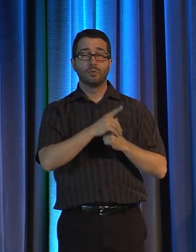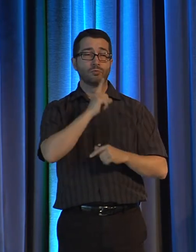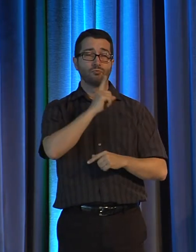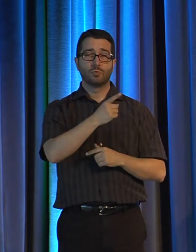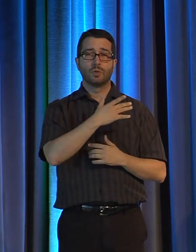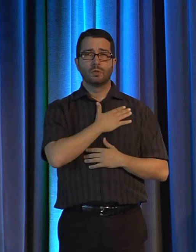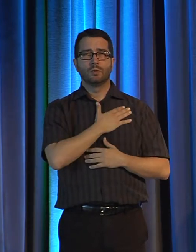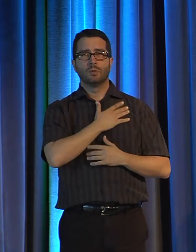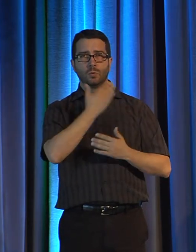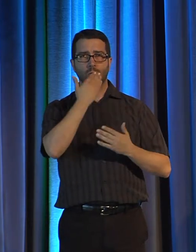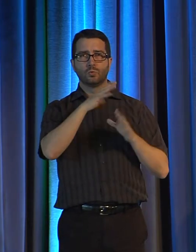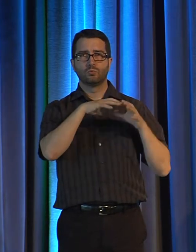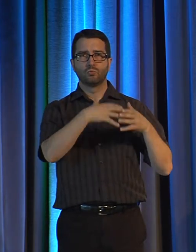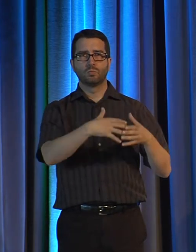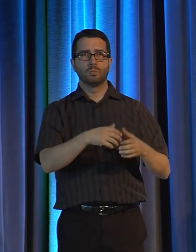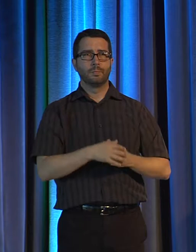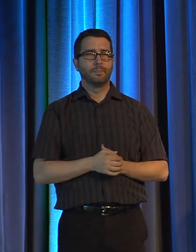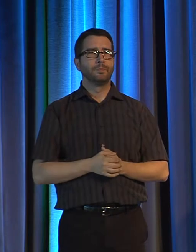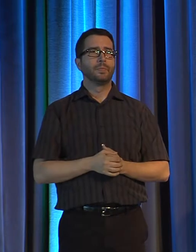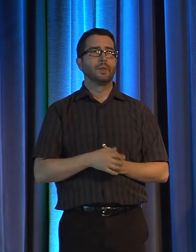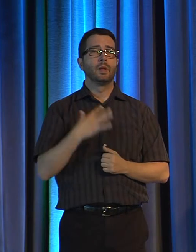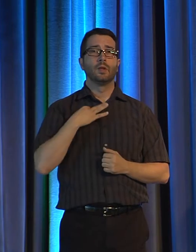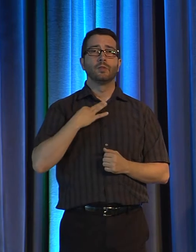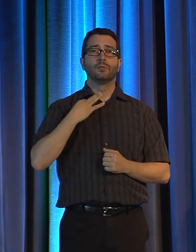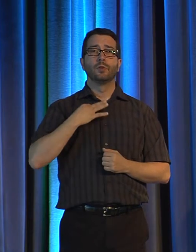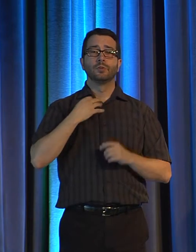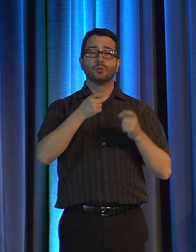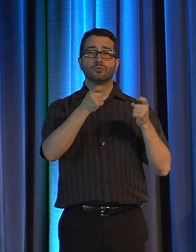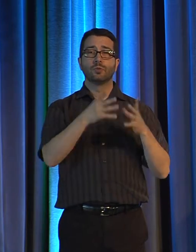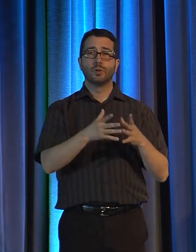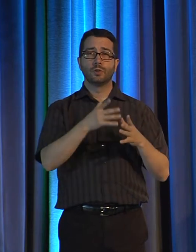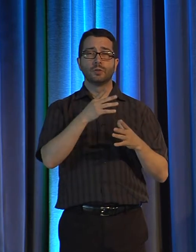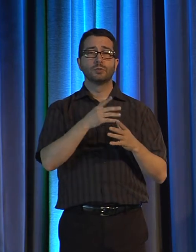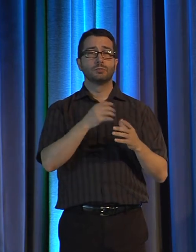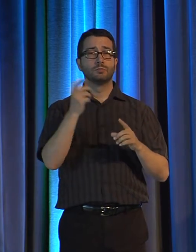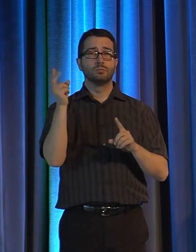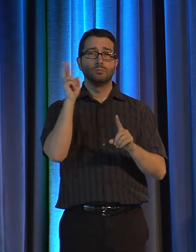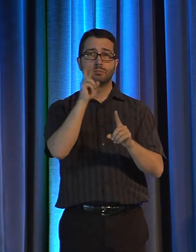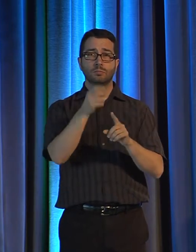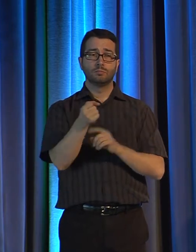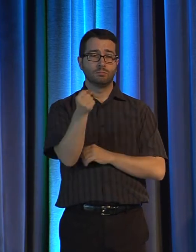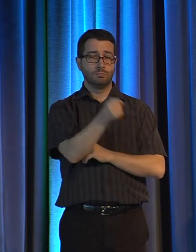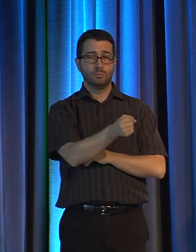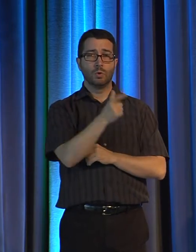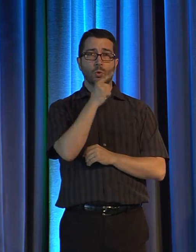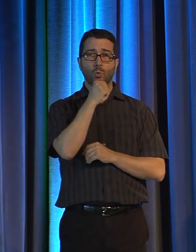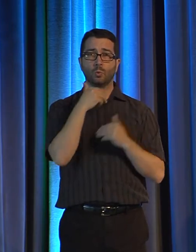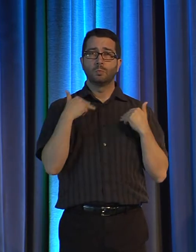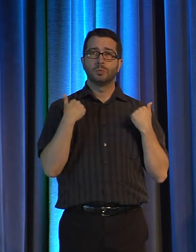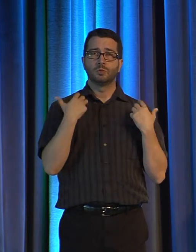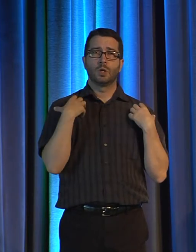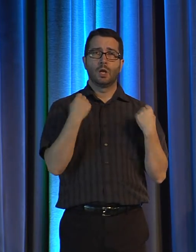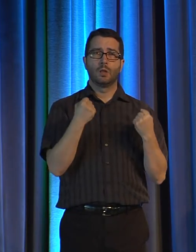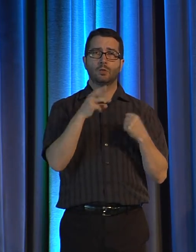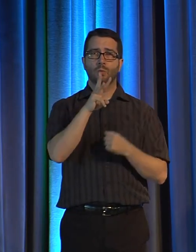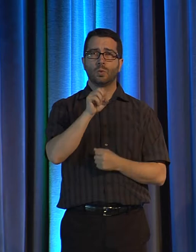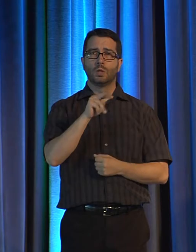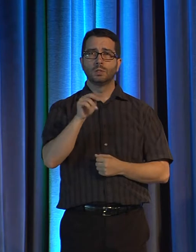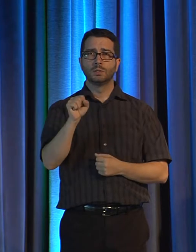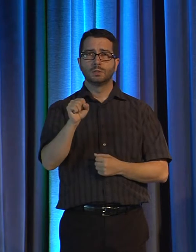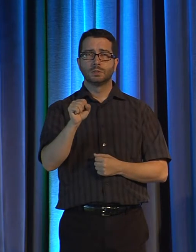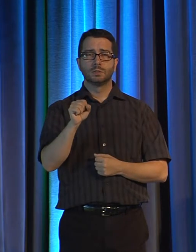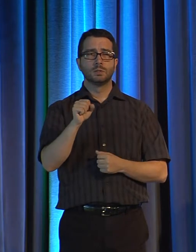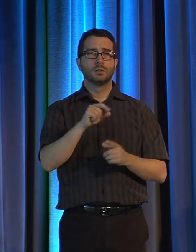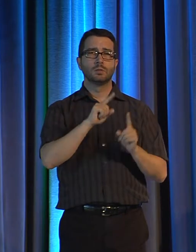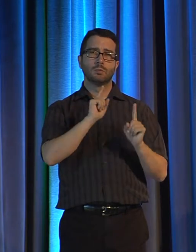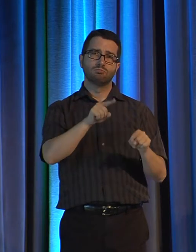people. These volunteer directors were appointed by the Minister of Health and Wellness. They attend 30 meetings a year,